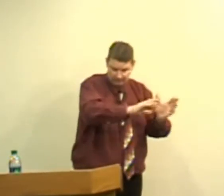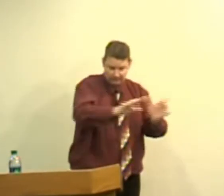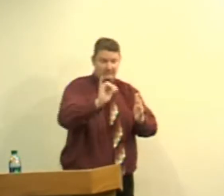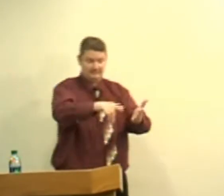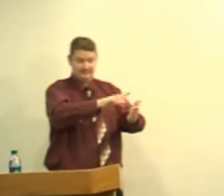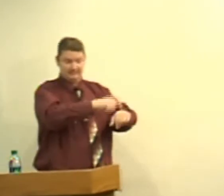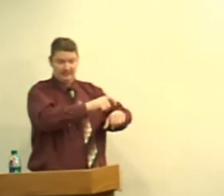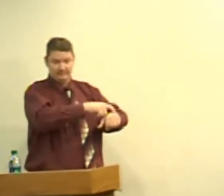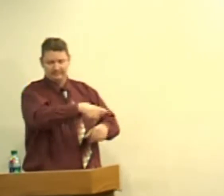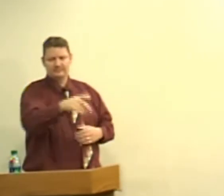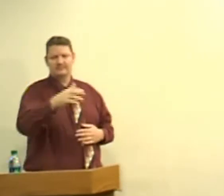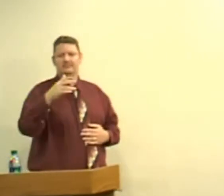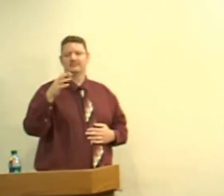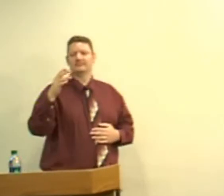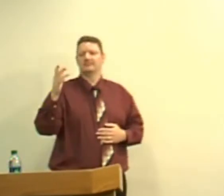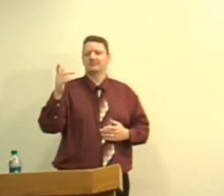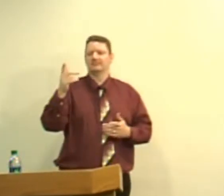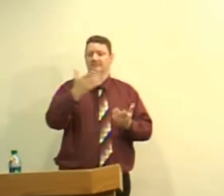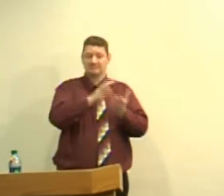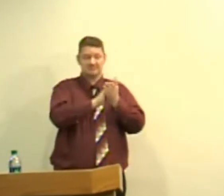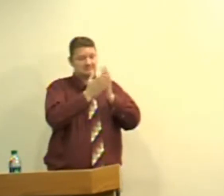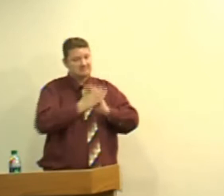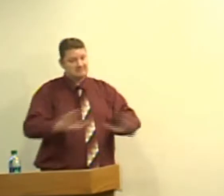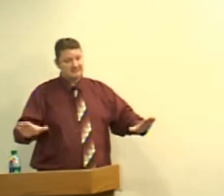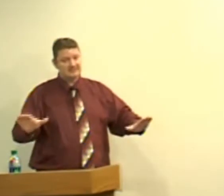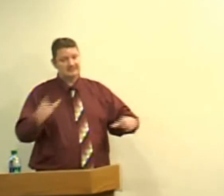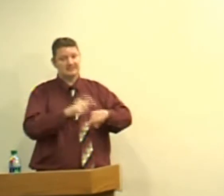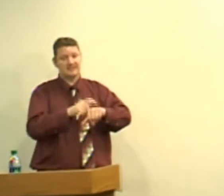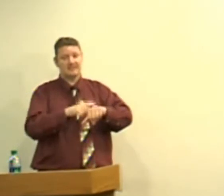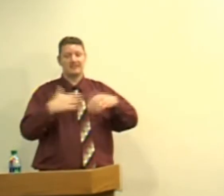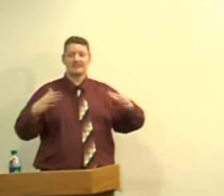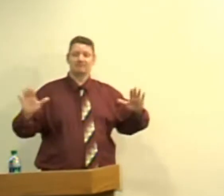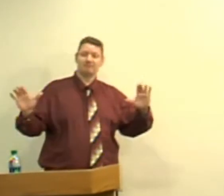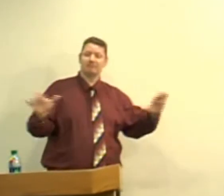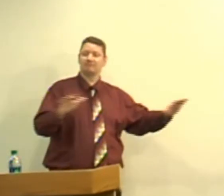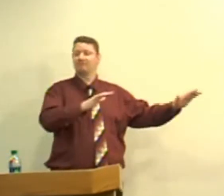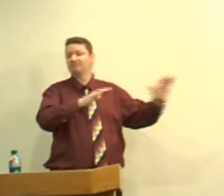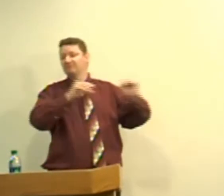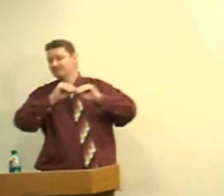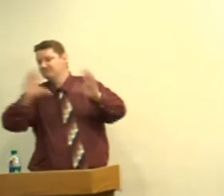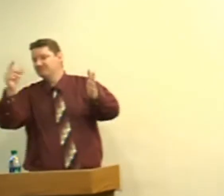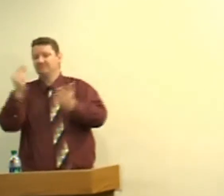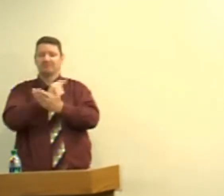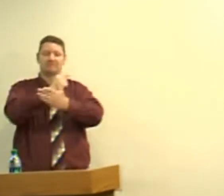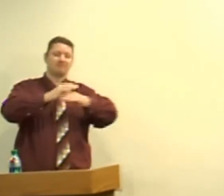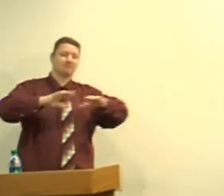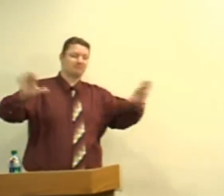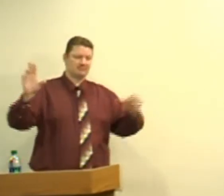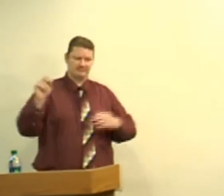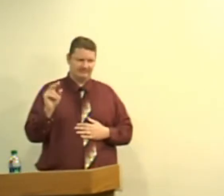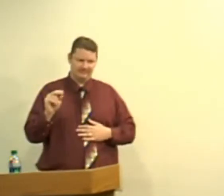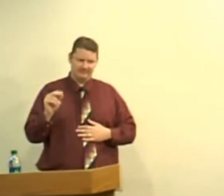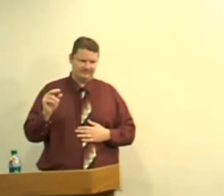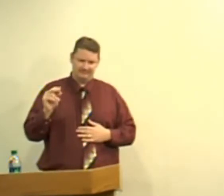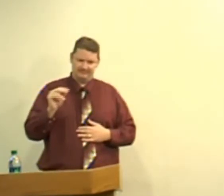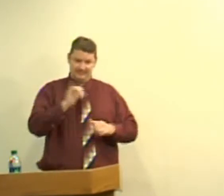Peter and 2 Peter and all of the things that he wrote about, in that time, was it a peaceful time, was it a good time, when everything